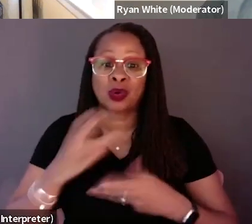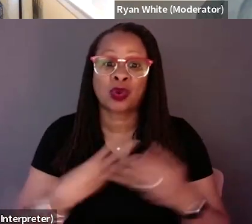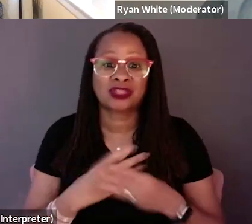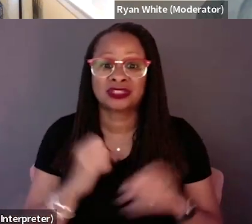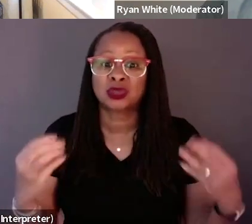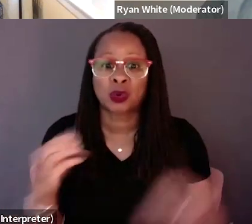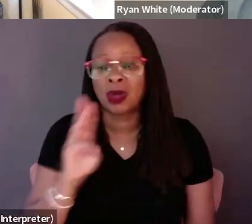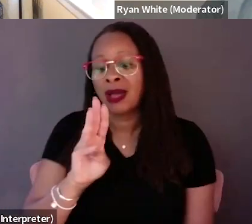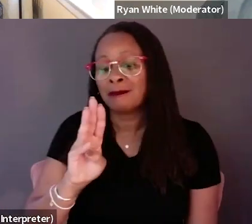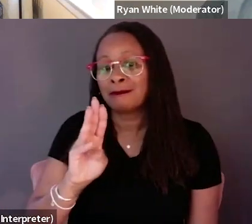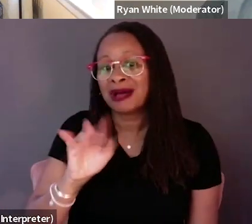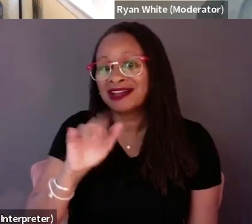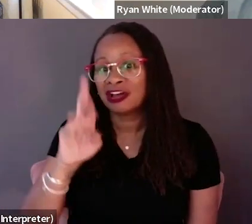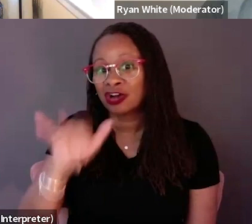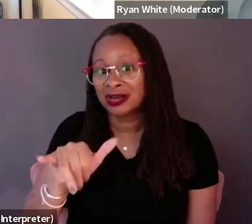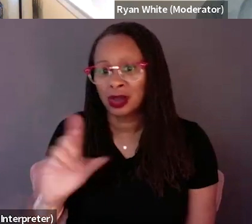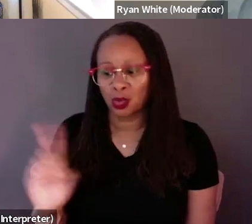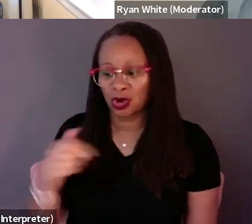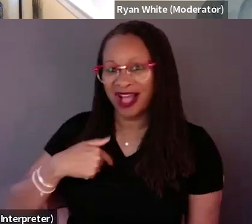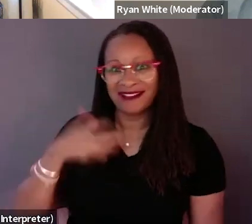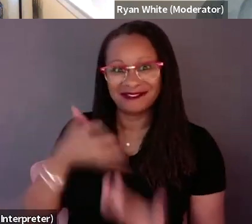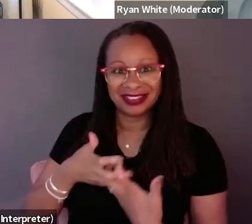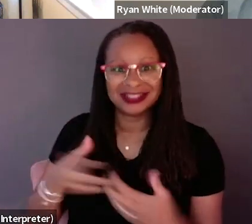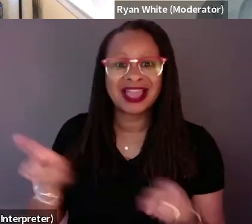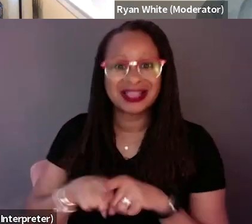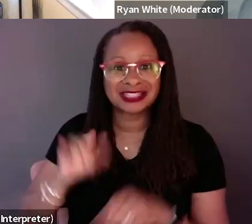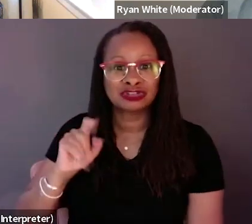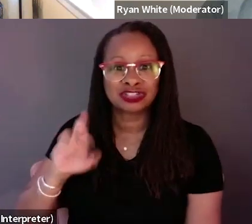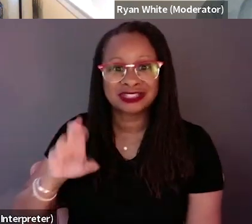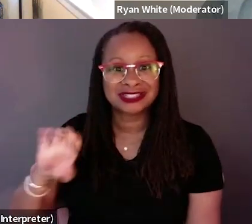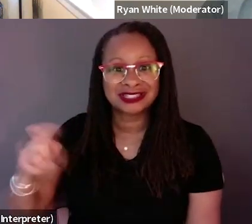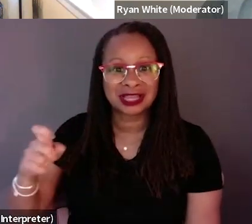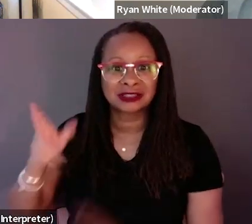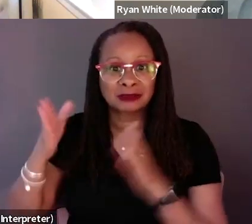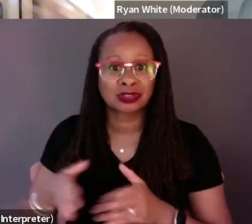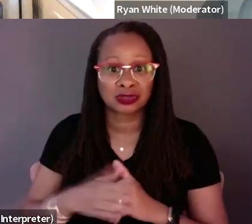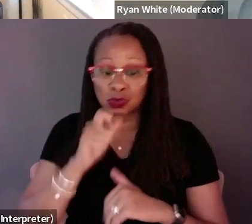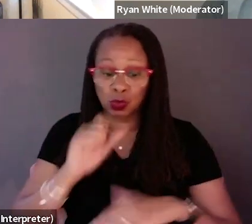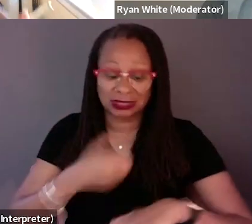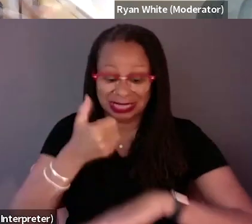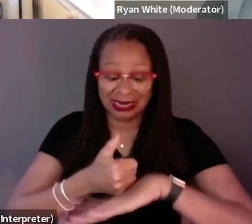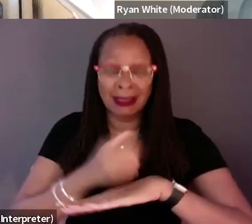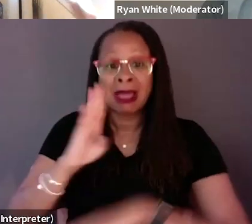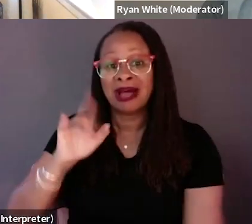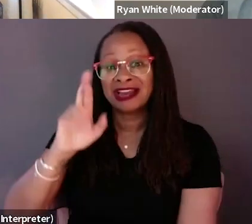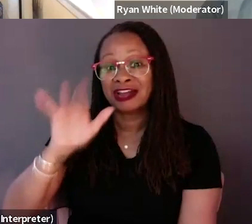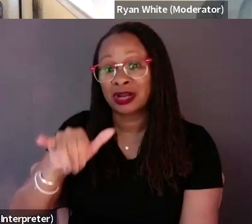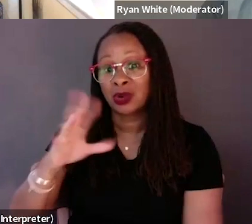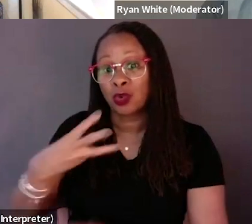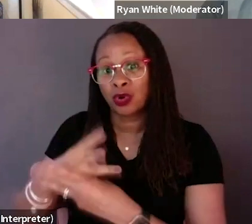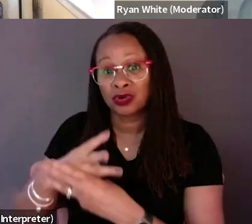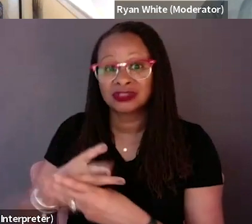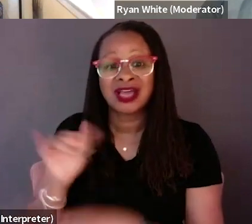so binary. So where do I, as an intersex person, where do I fit in? And like so setting up the binary